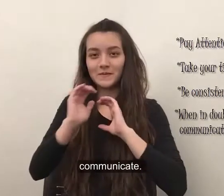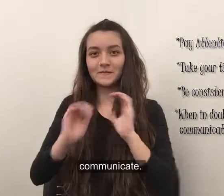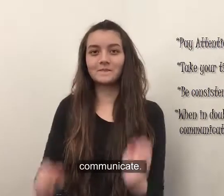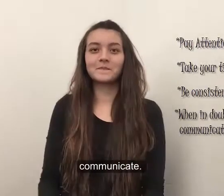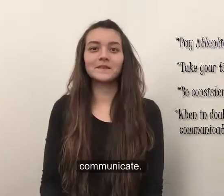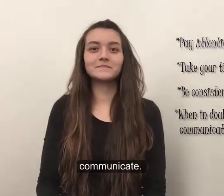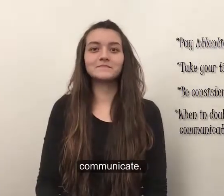communicate.